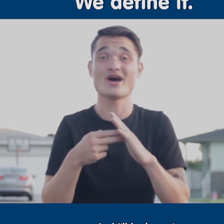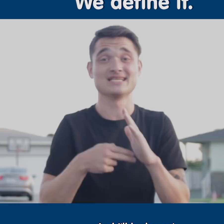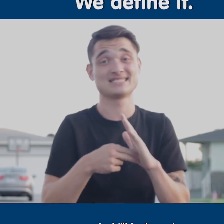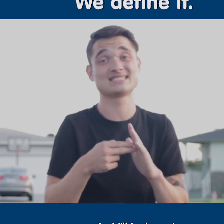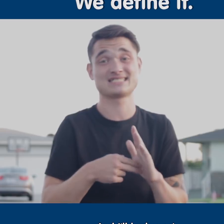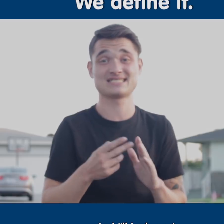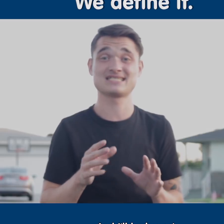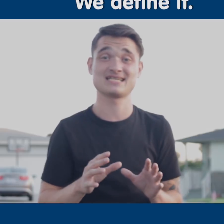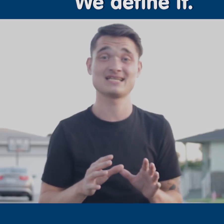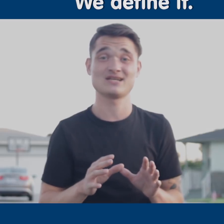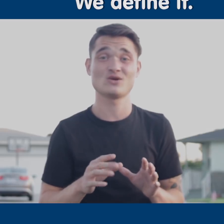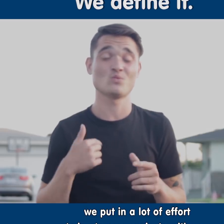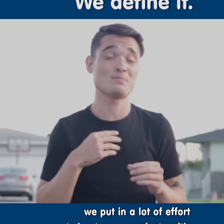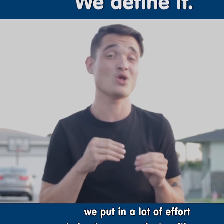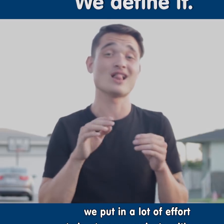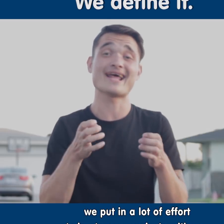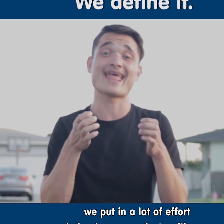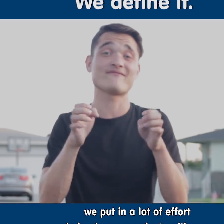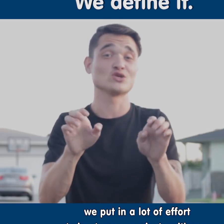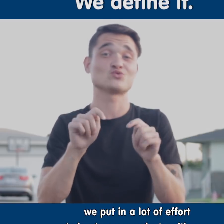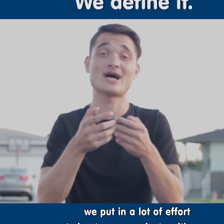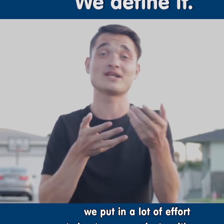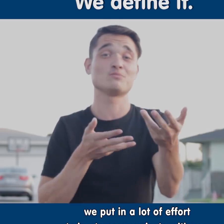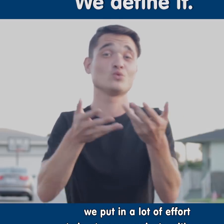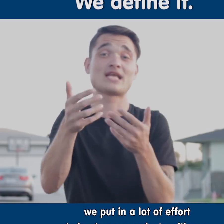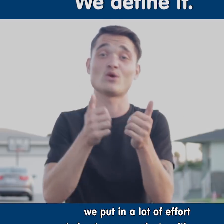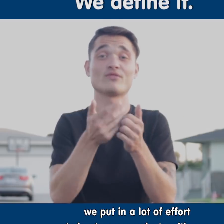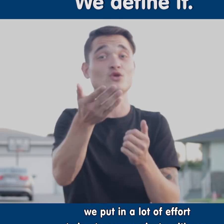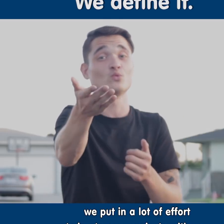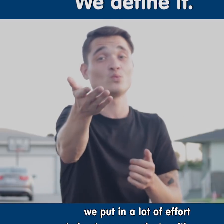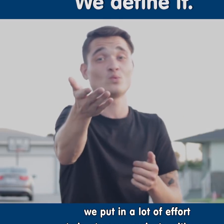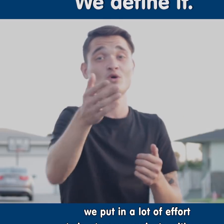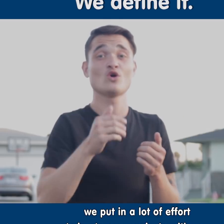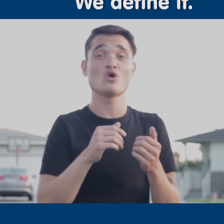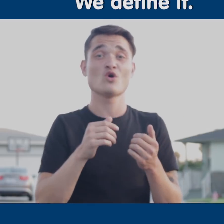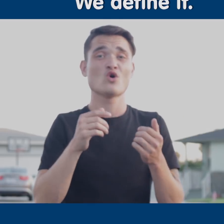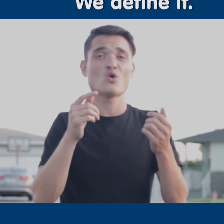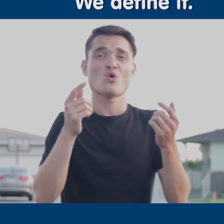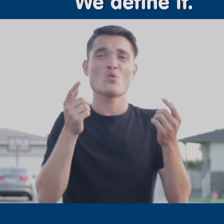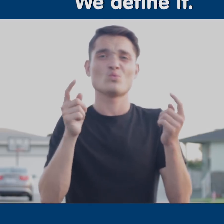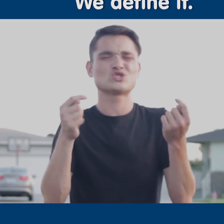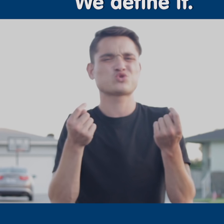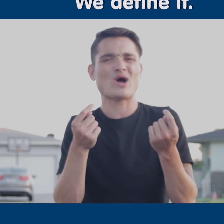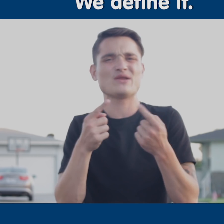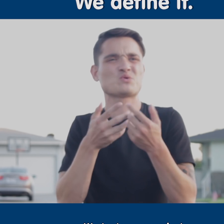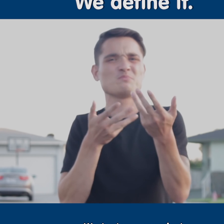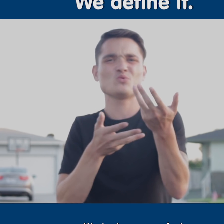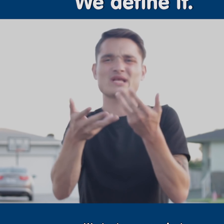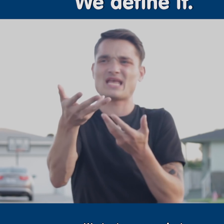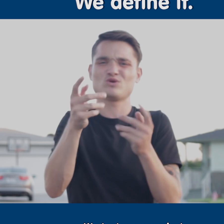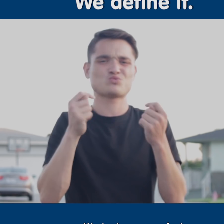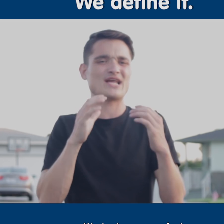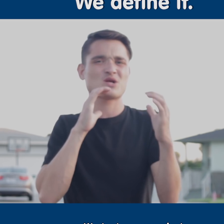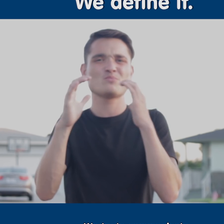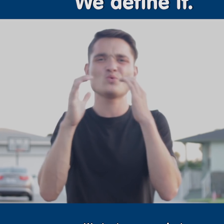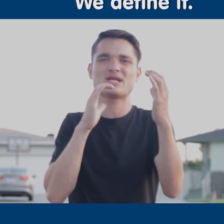honest, we put a lot of effort trying to communicate with you. We try to communicate, but